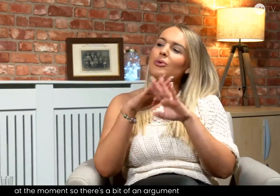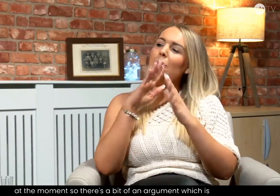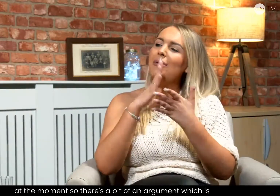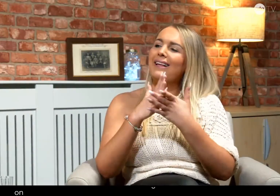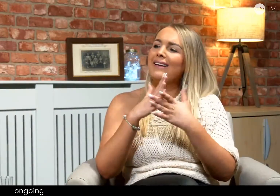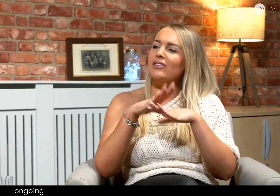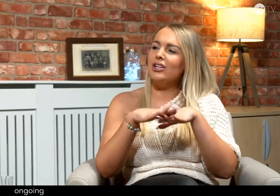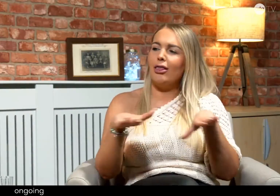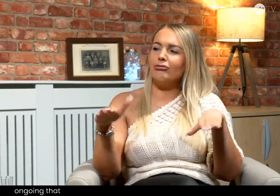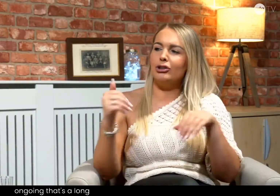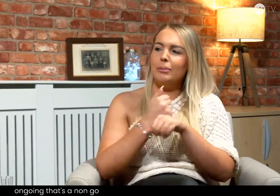in the community at the moment. But